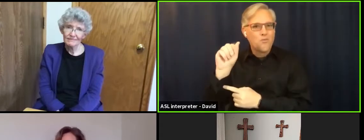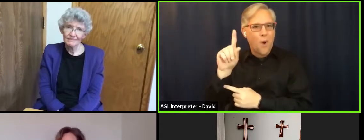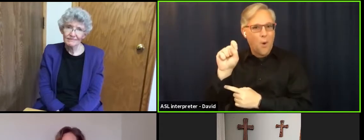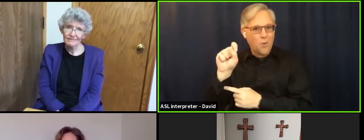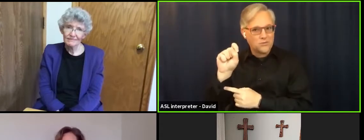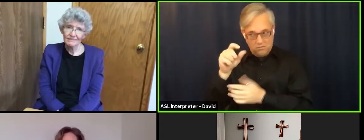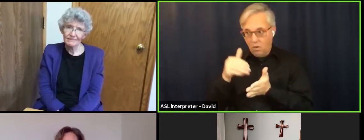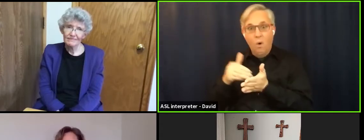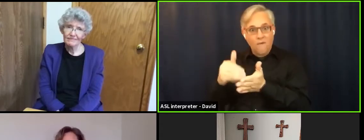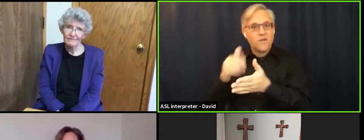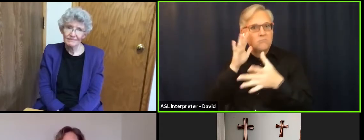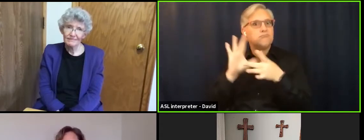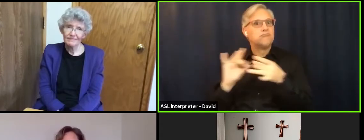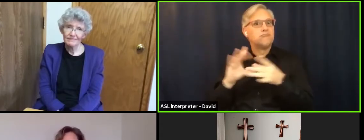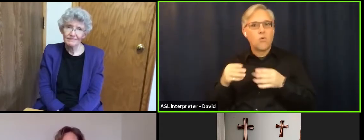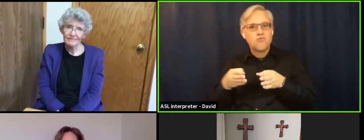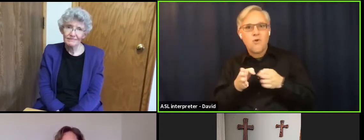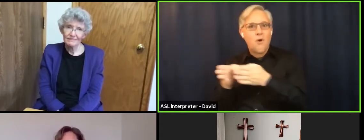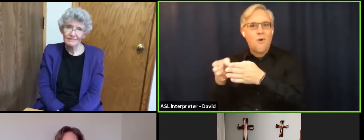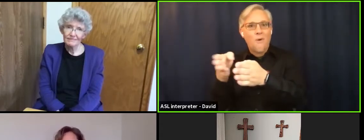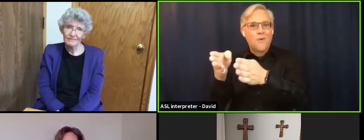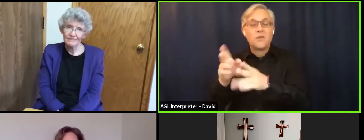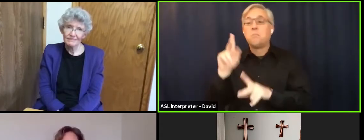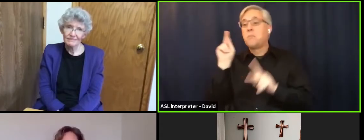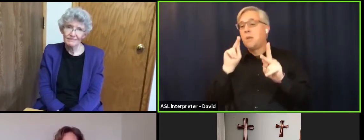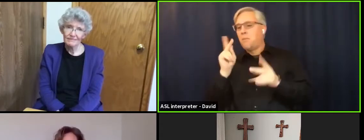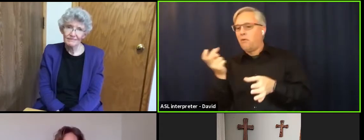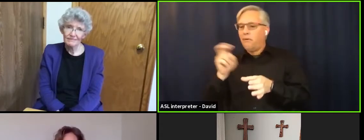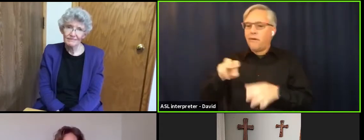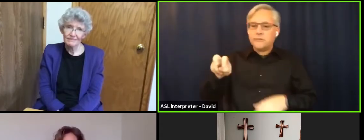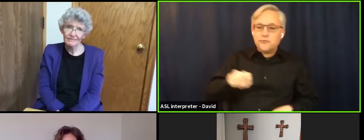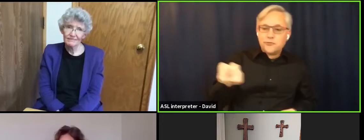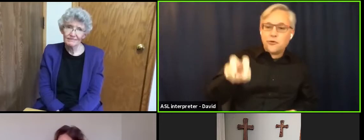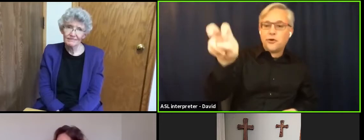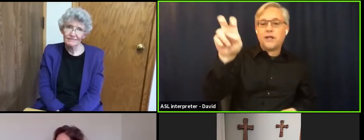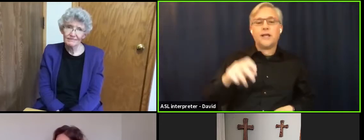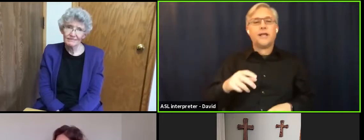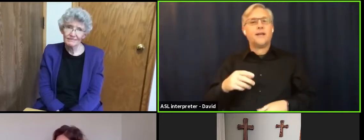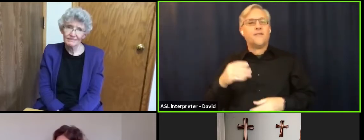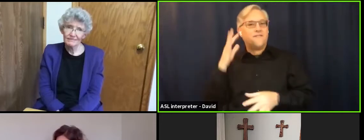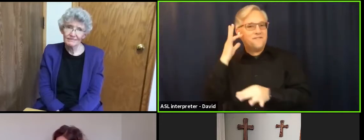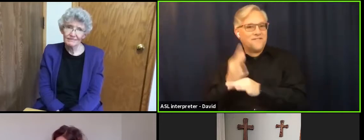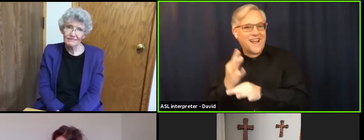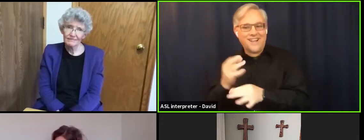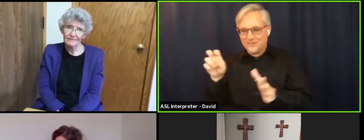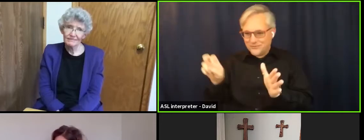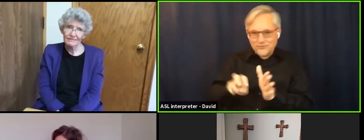the journey that people go on and go through in their faith.